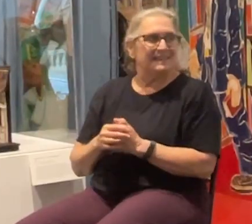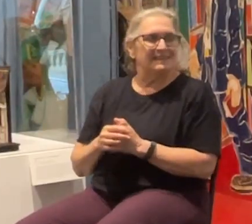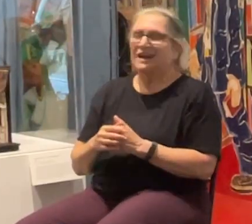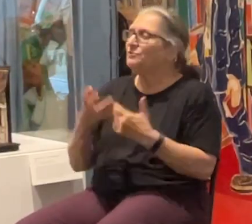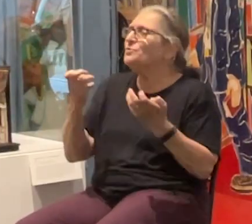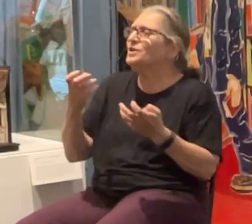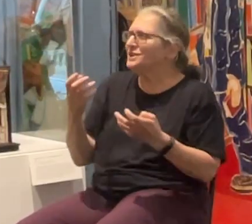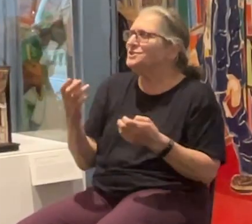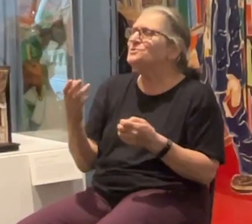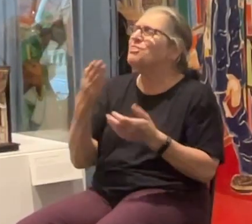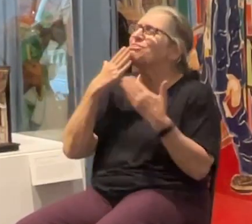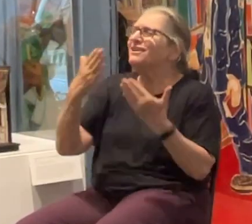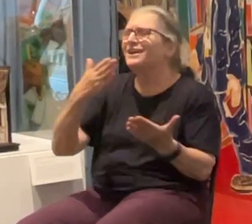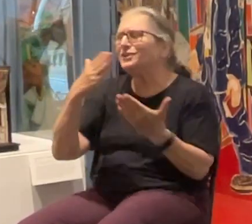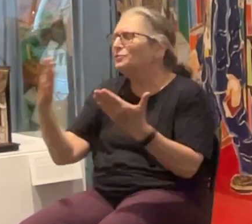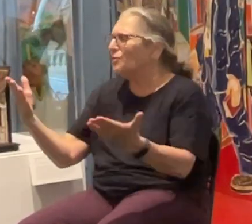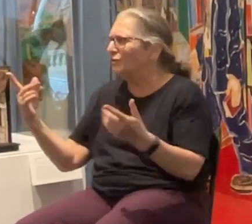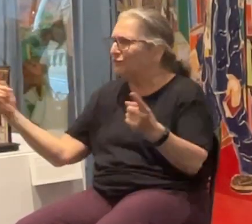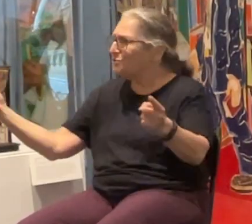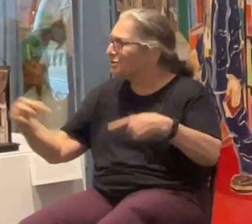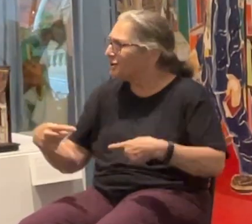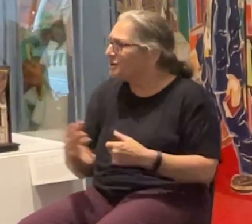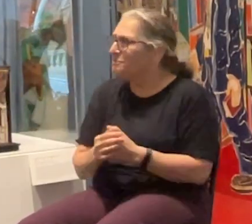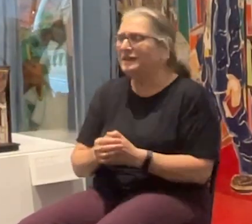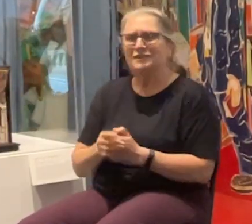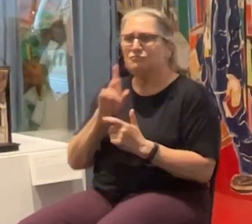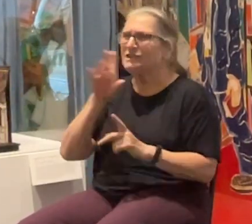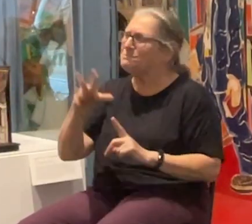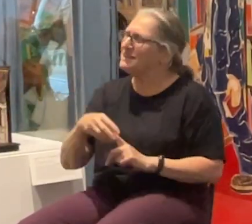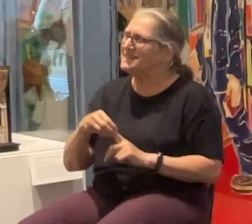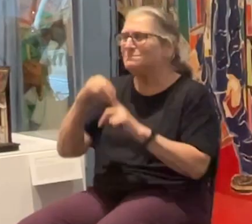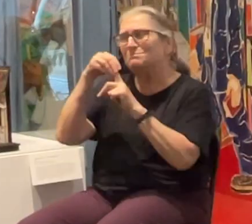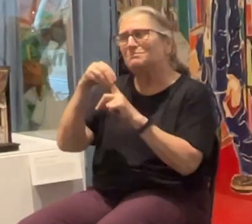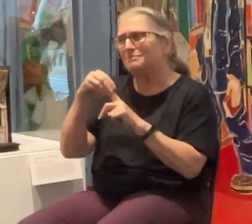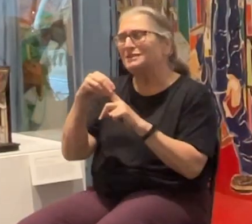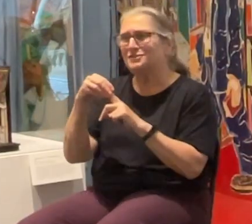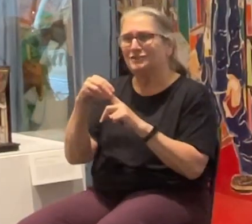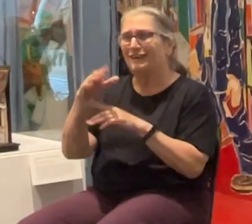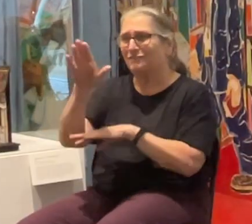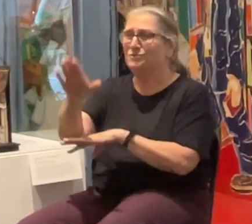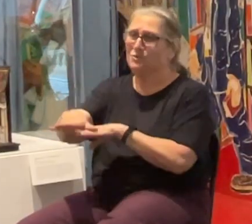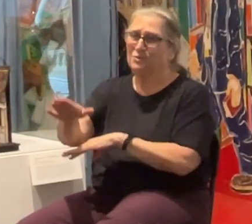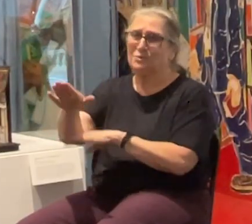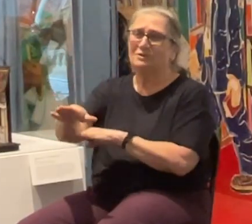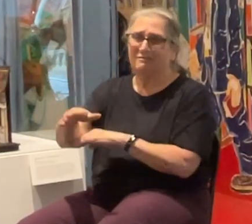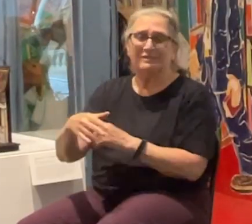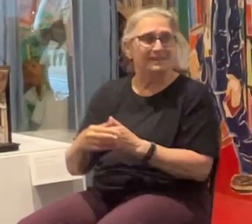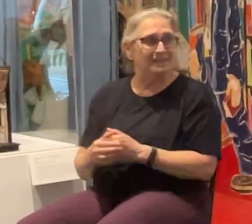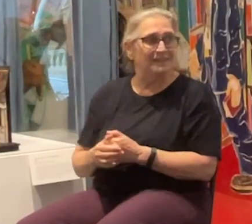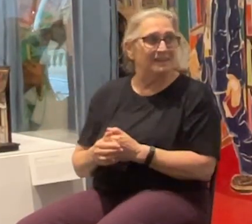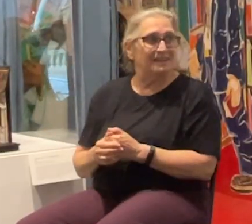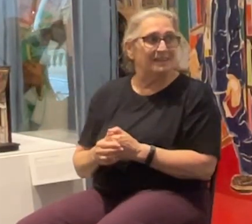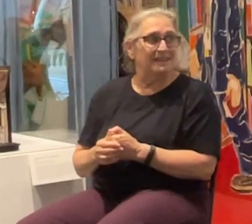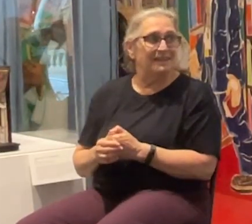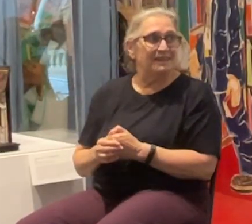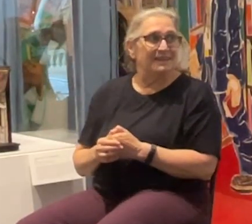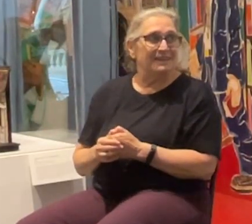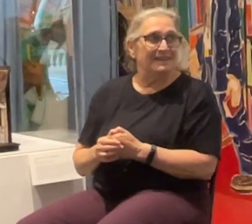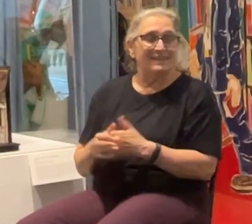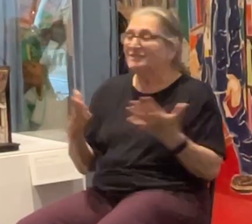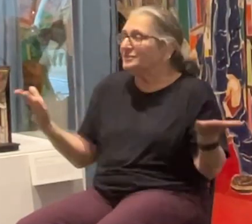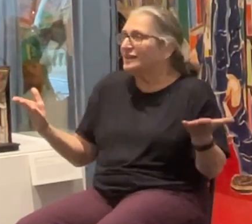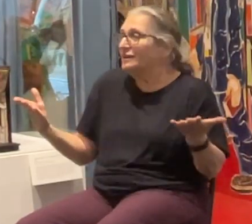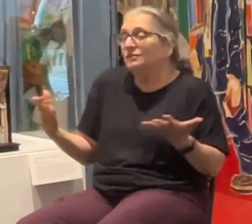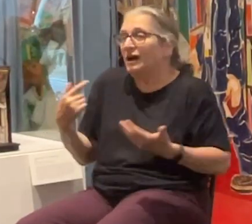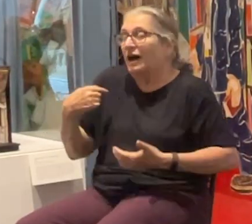I want to thank everyone for coming. It's been such a special afternoon. And, you know, of course, we could talk about